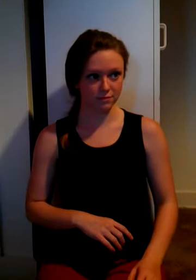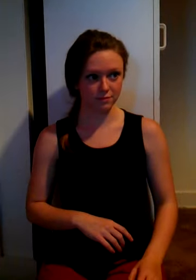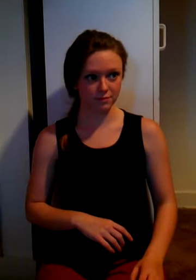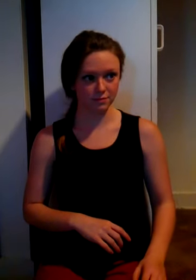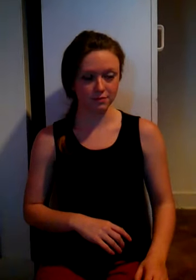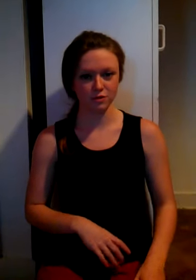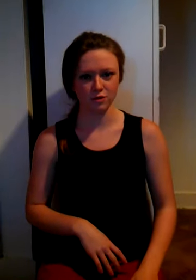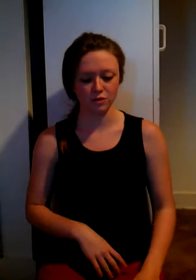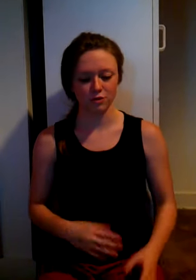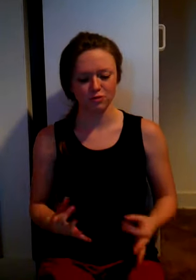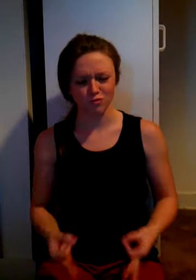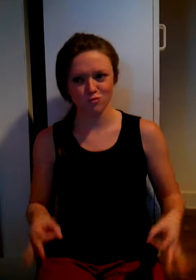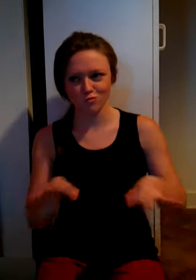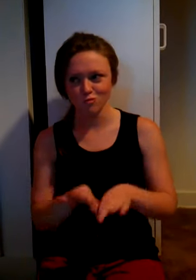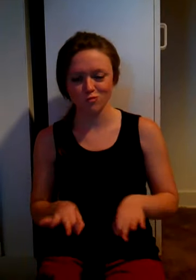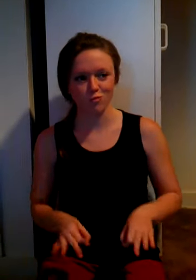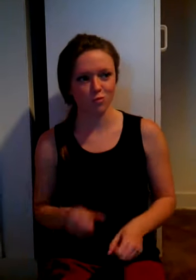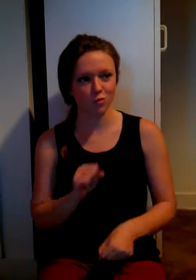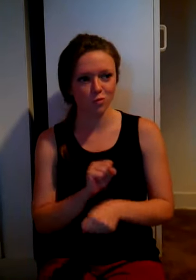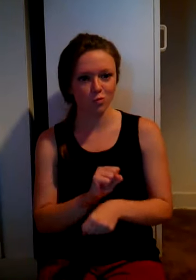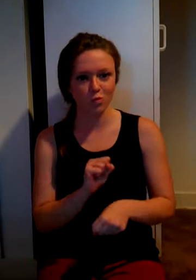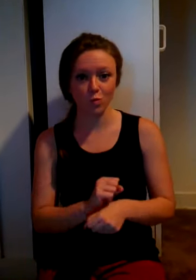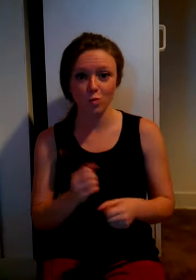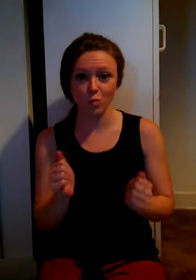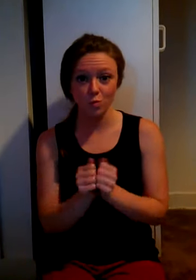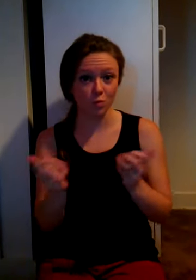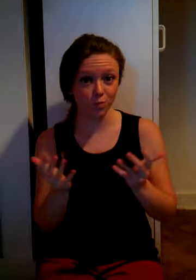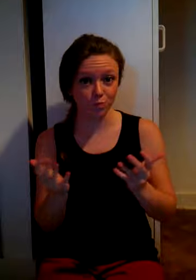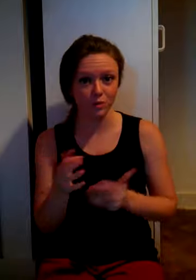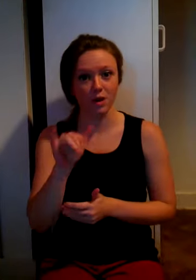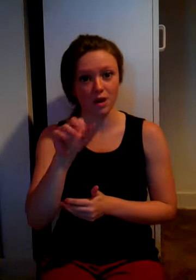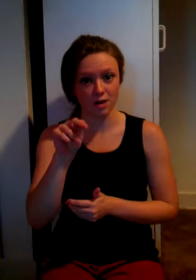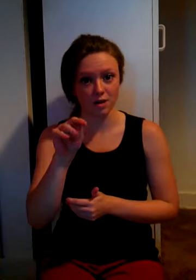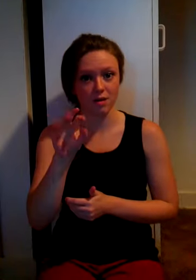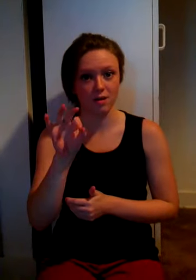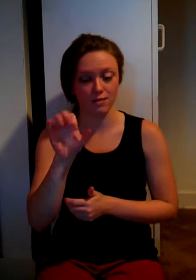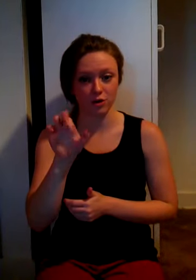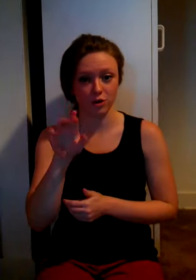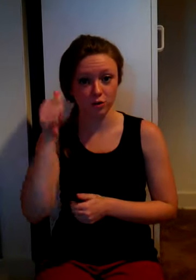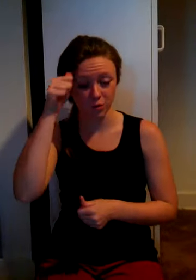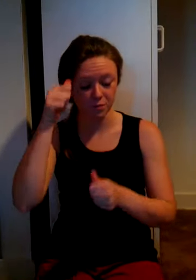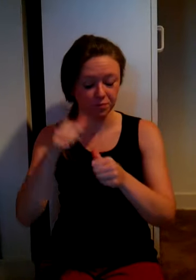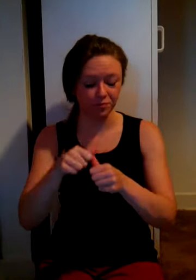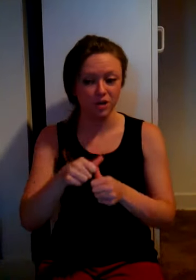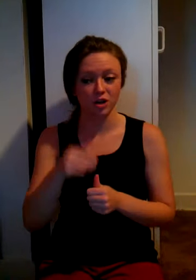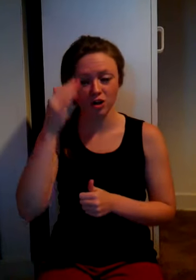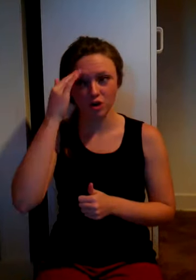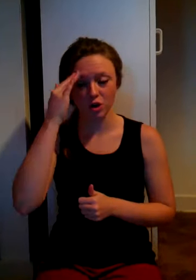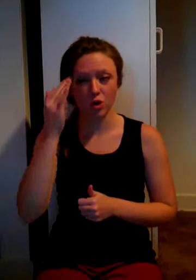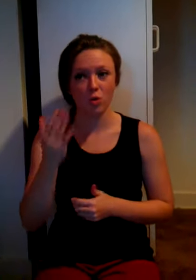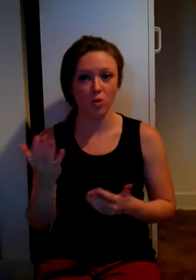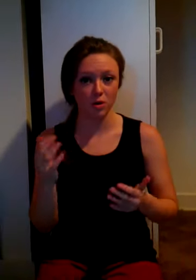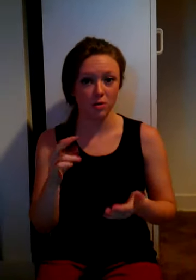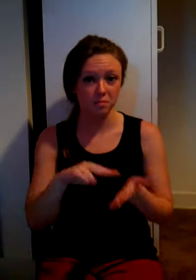doing some really important work with inferring in our mini lessons, haven't we? And we know that when we infer, we use clues from the